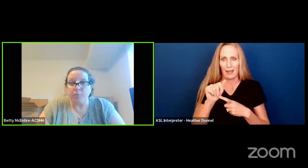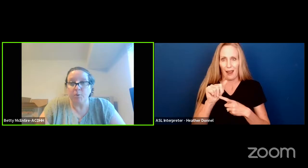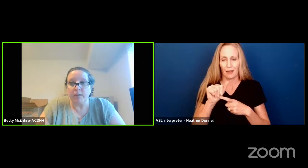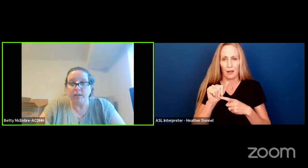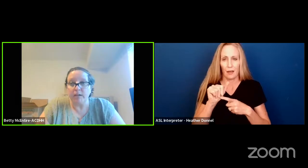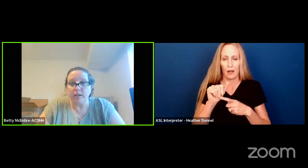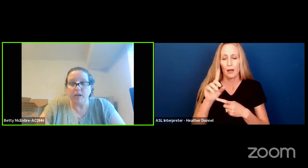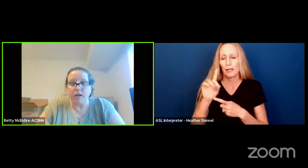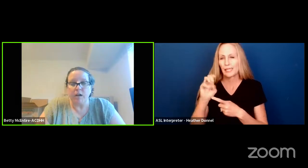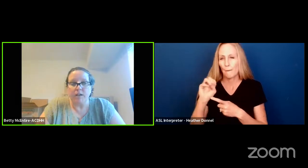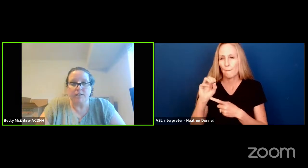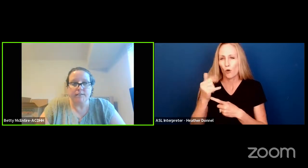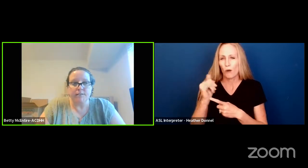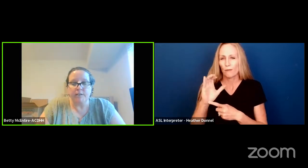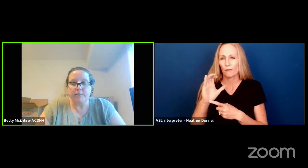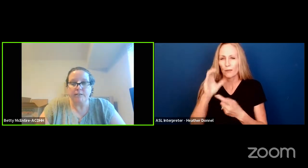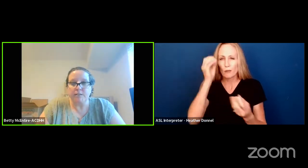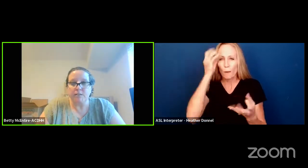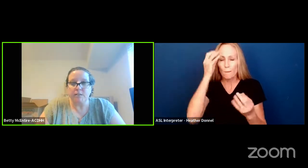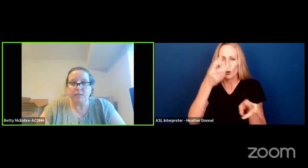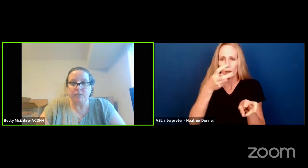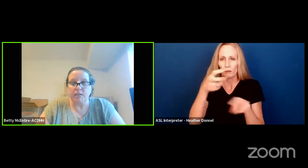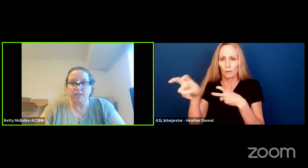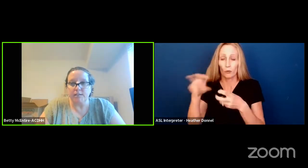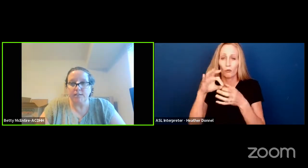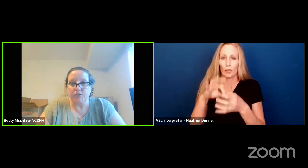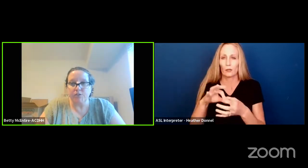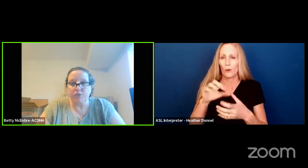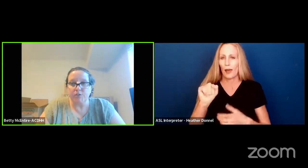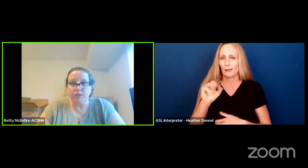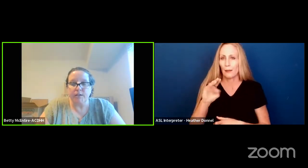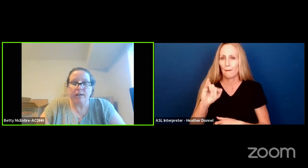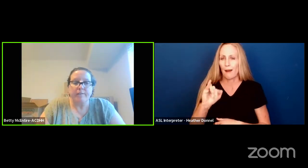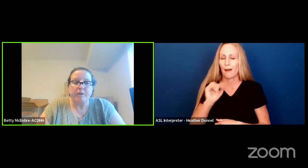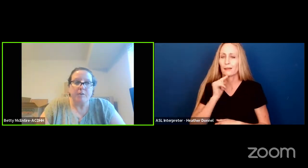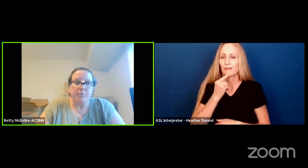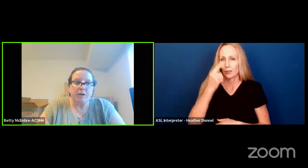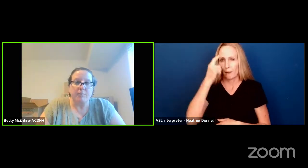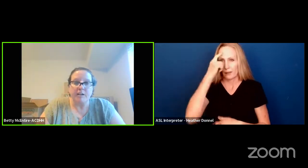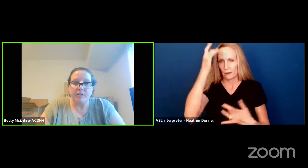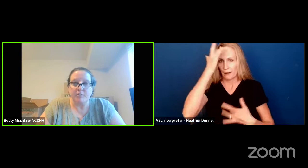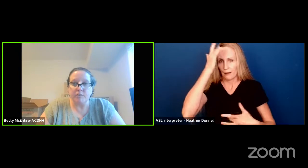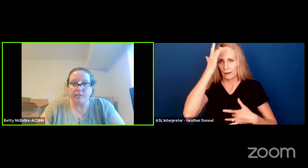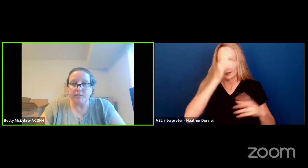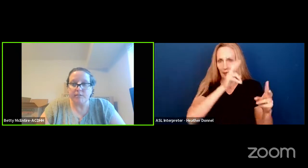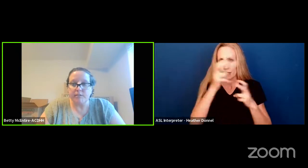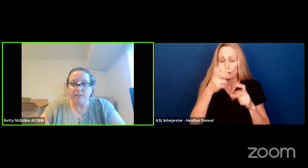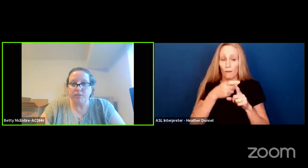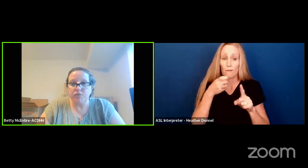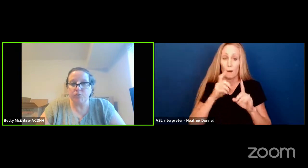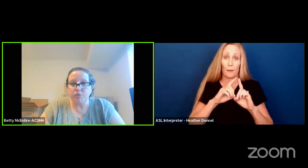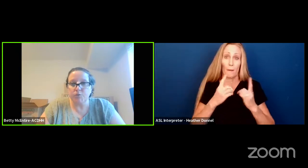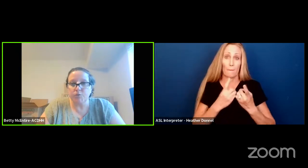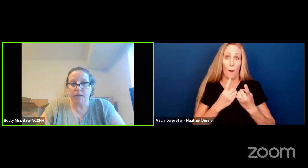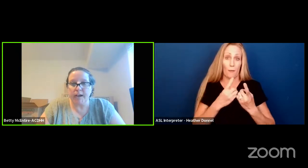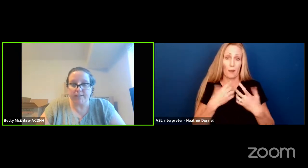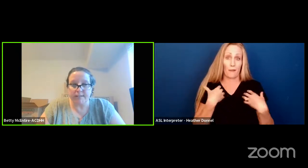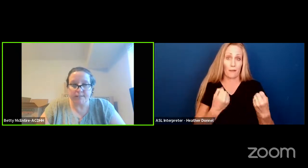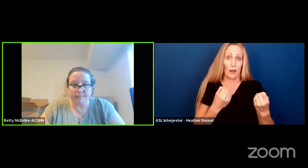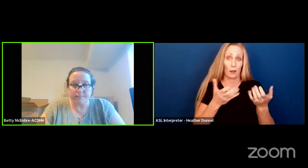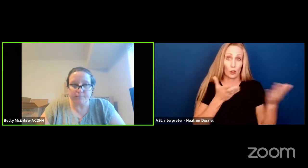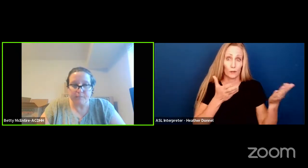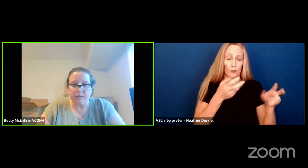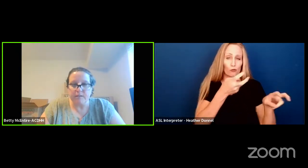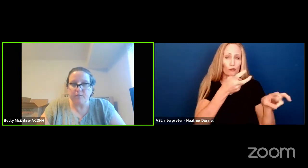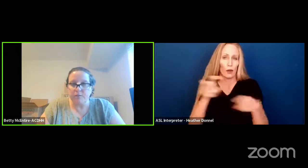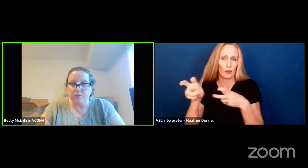demographic reporting on severe mental illness issues from the Department of Health Services to